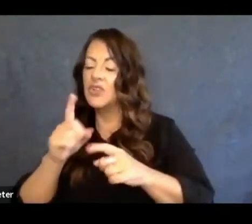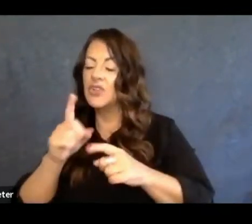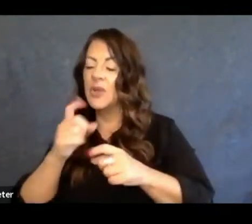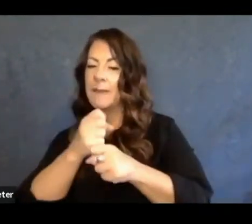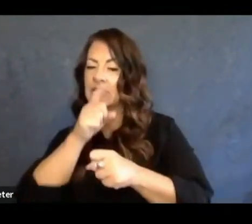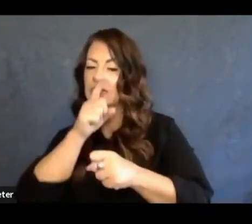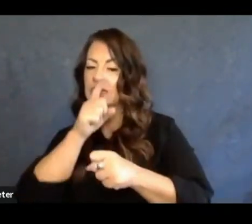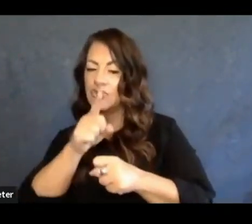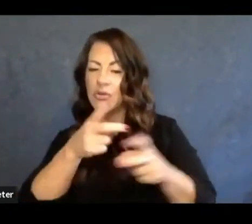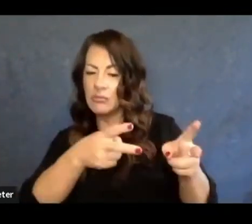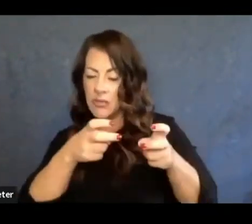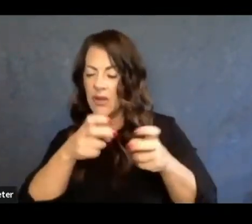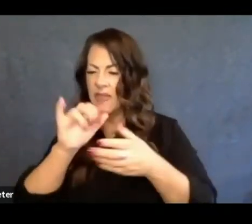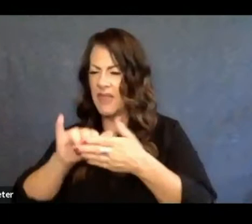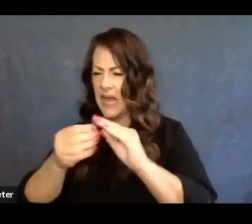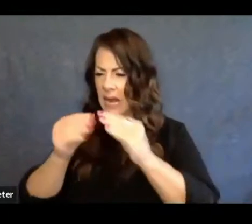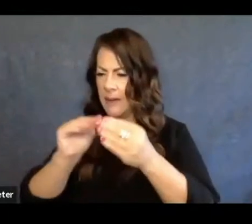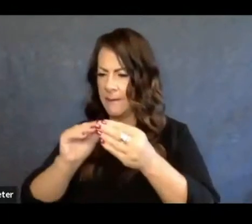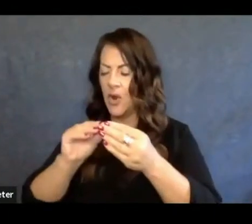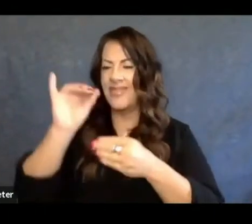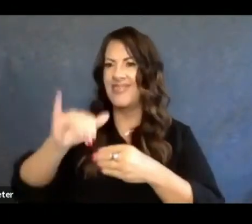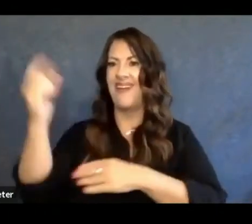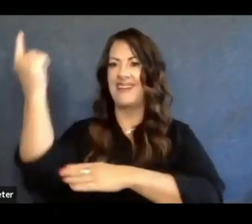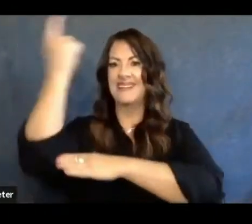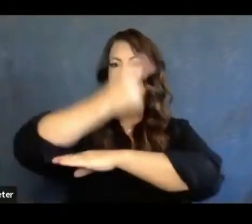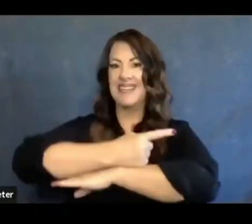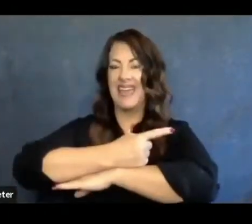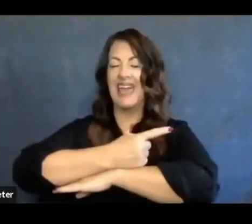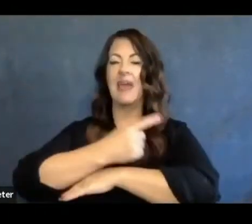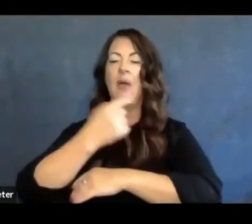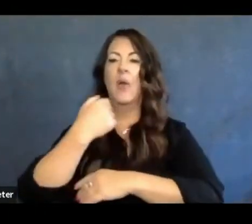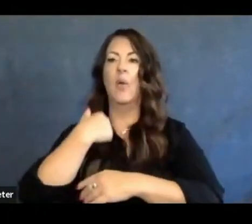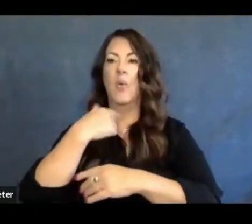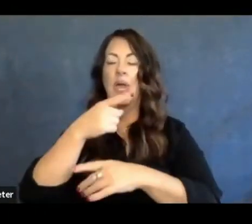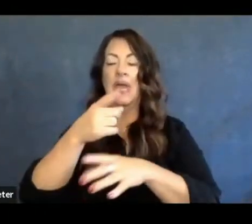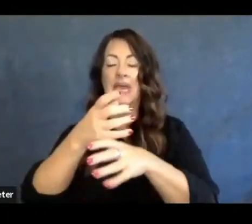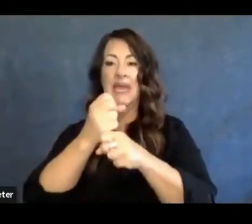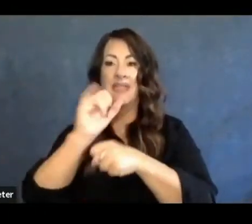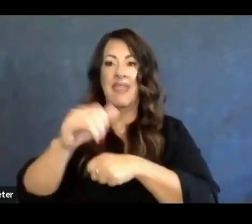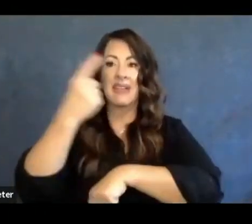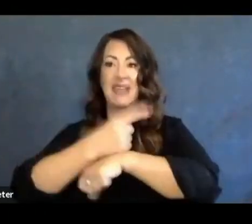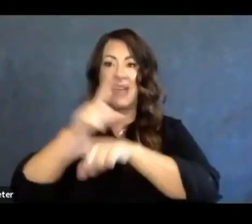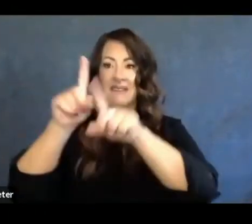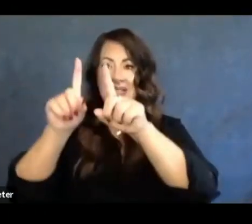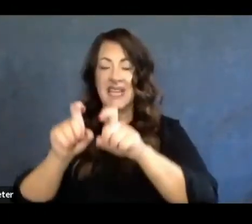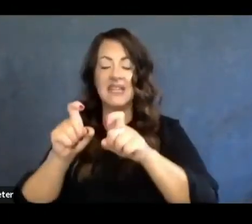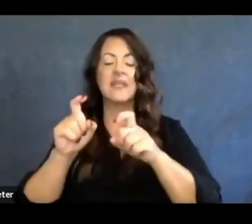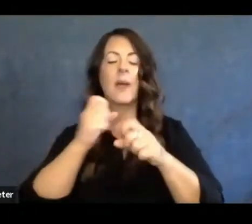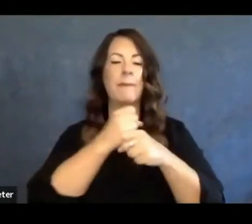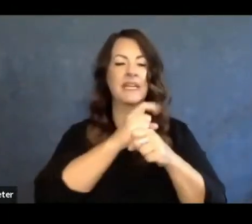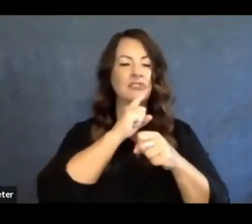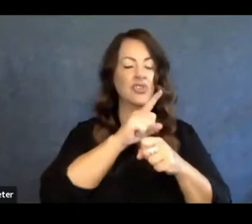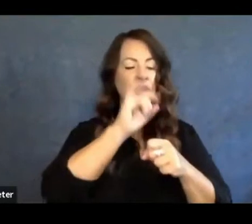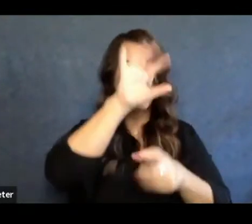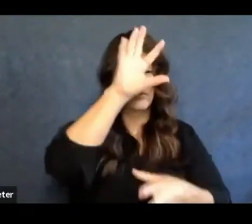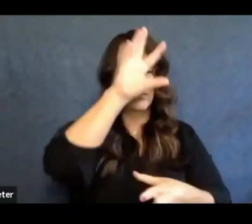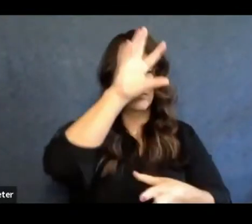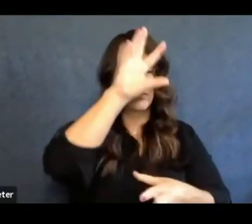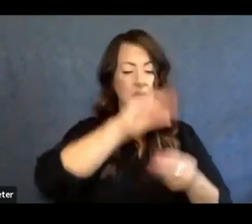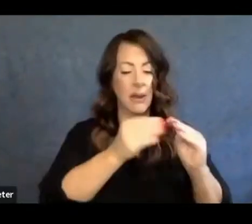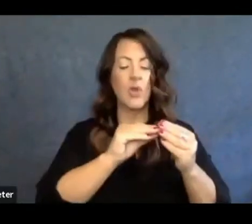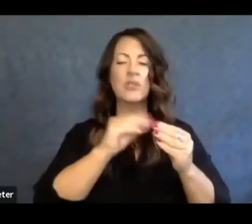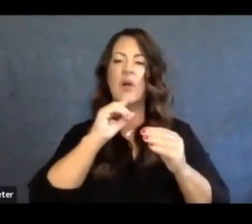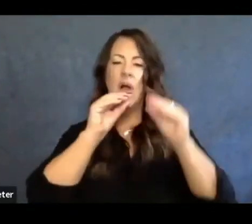and attribute it to the day that the test was collected. We call that the episode date, and that gives us the most accurate sense